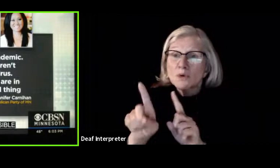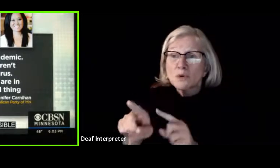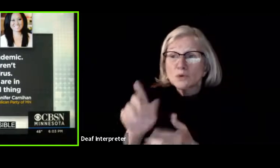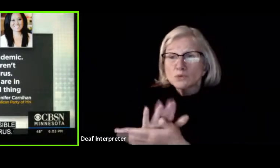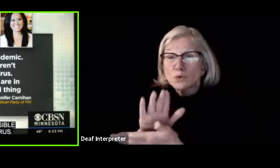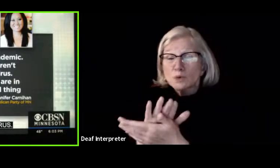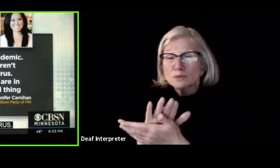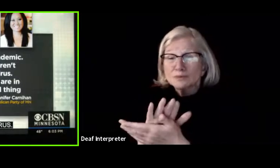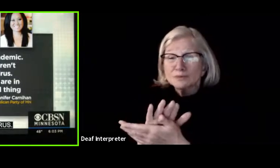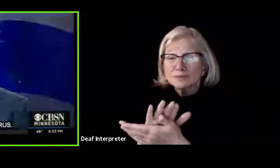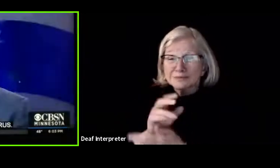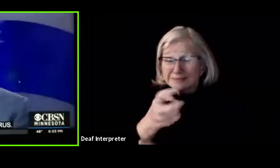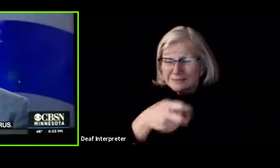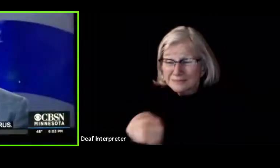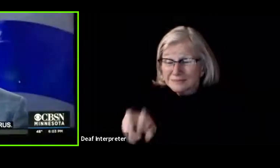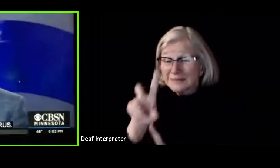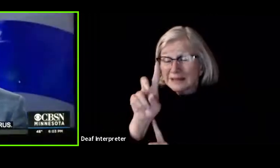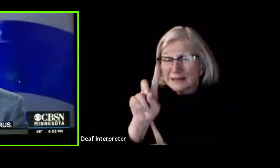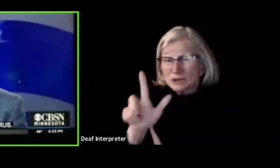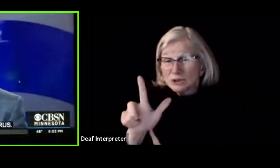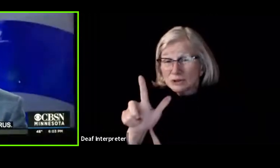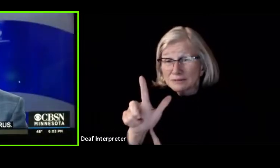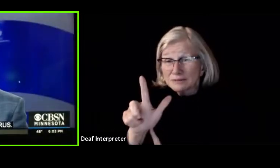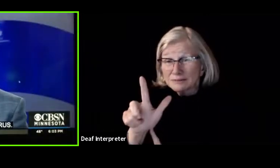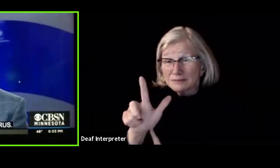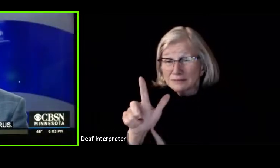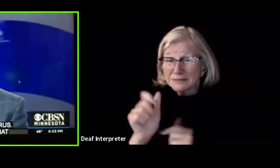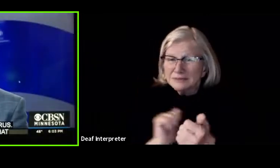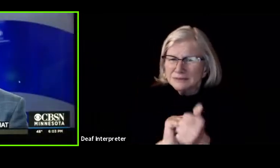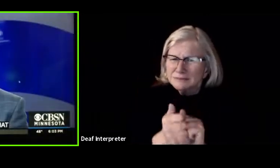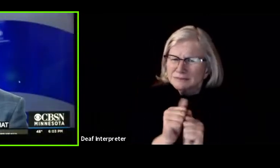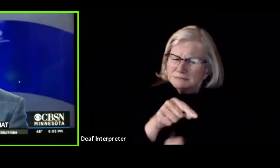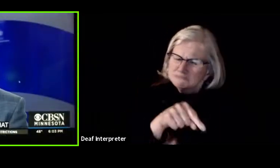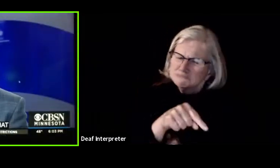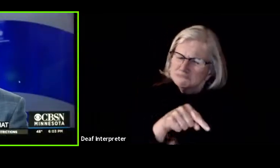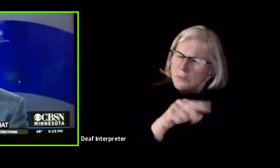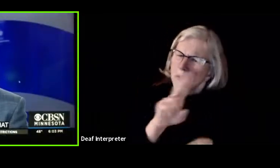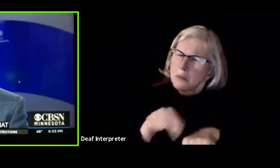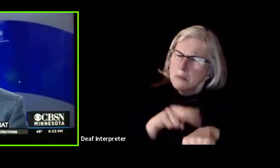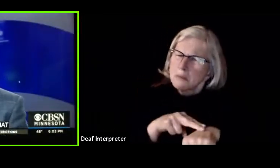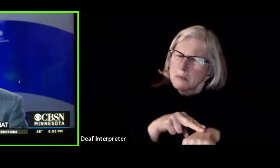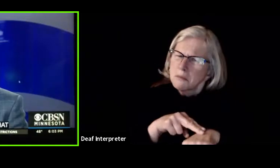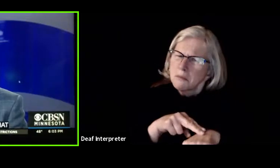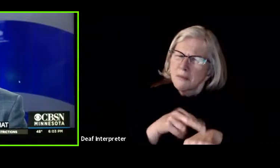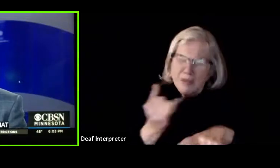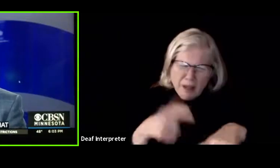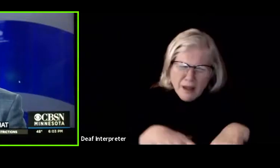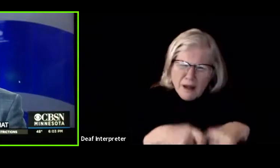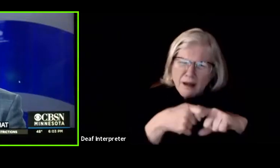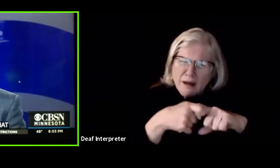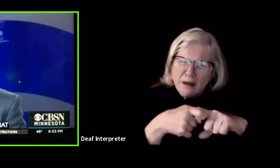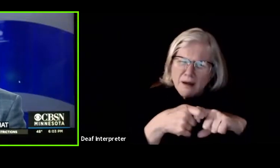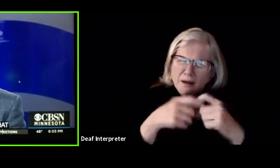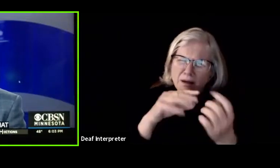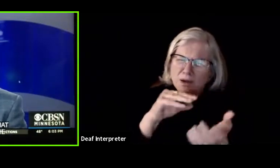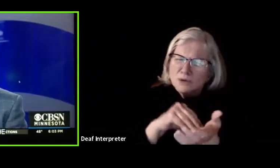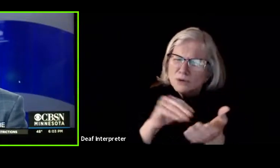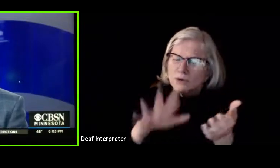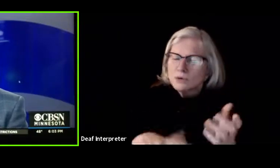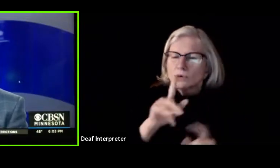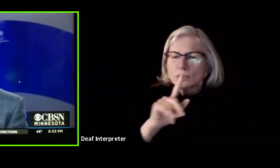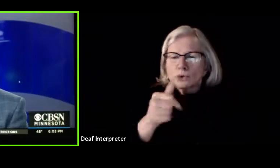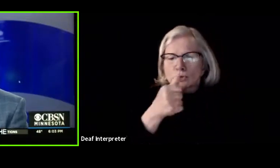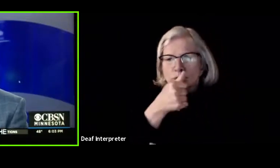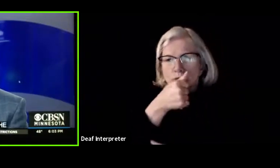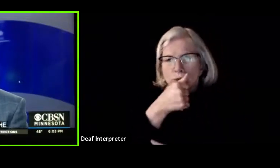their lives. We should point out that according to data from the Minnesota Department of Health, youth sports are one of the top sources of COVID outbreaks,